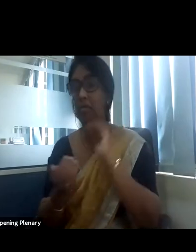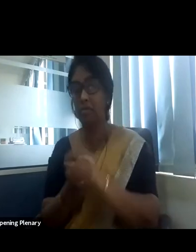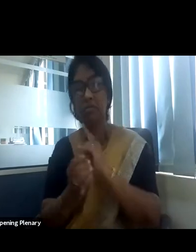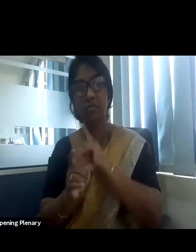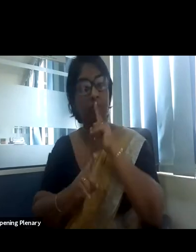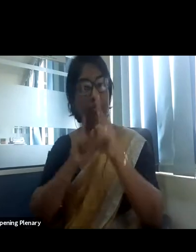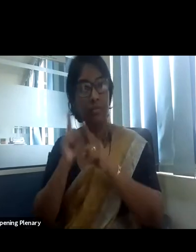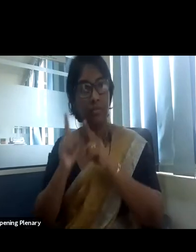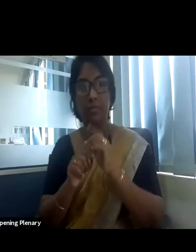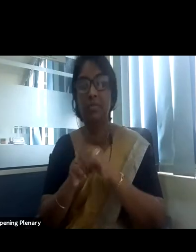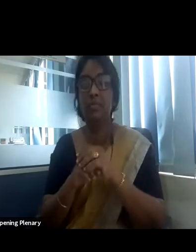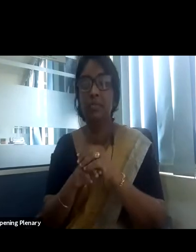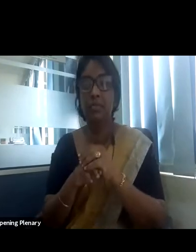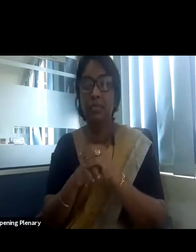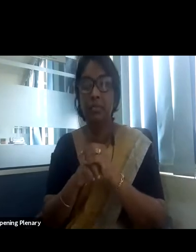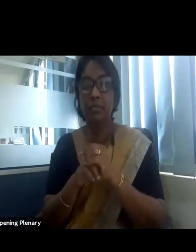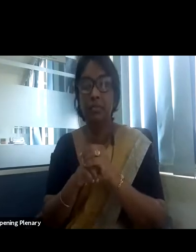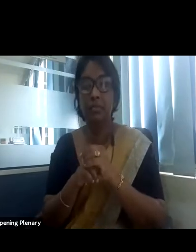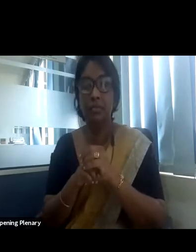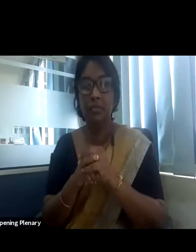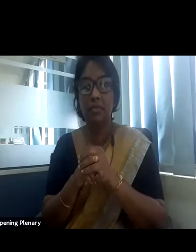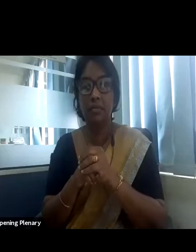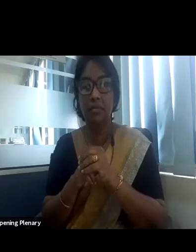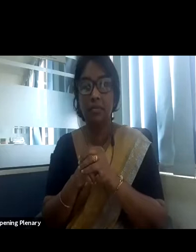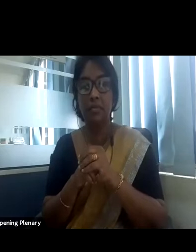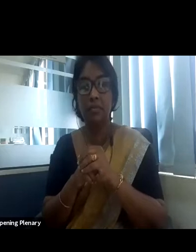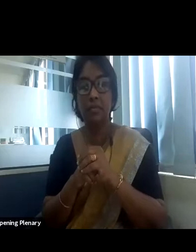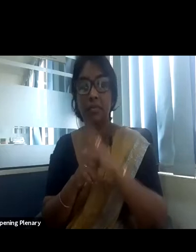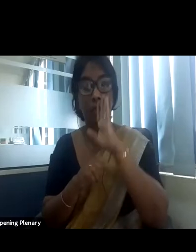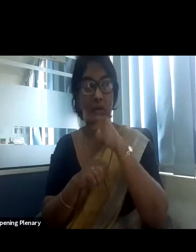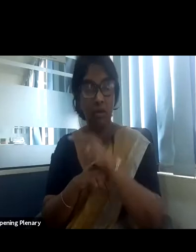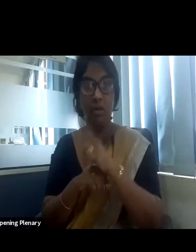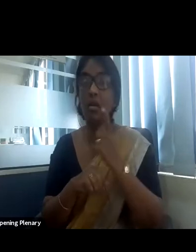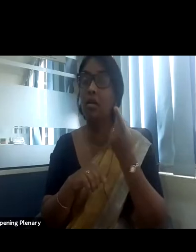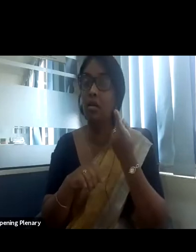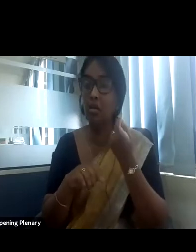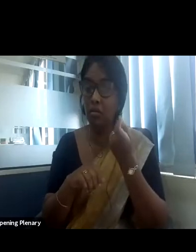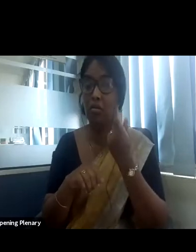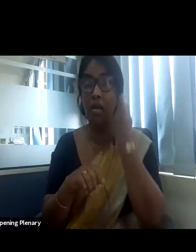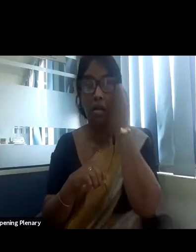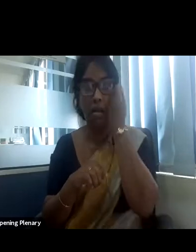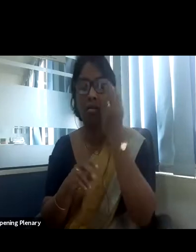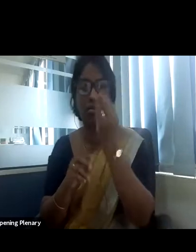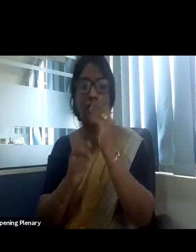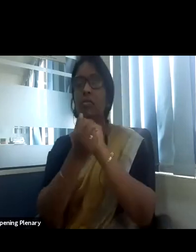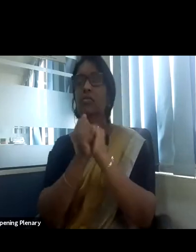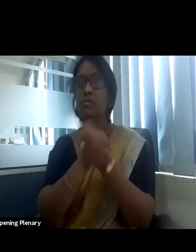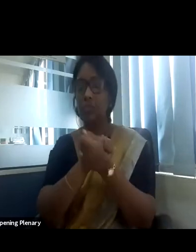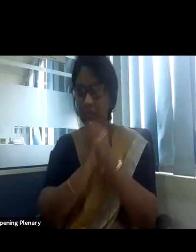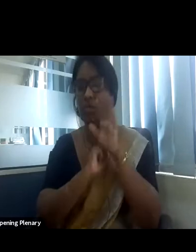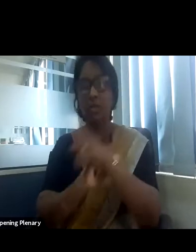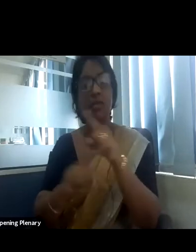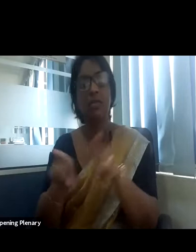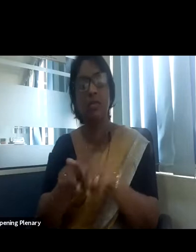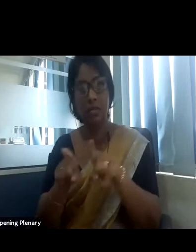paradigm. And this is partly because Keynesians had no response to the concern of stagflation.